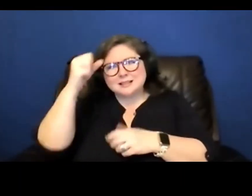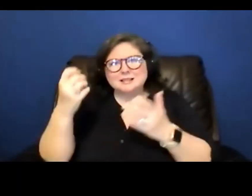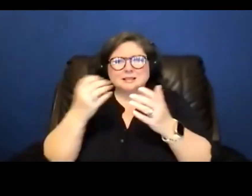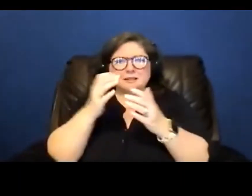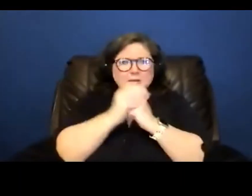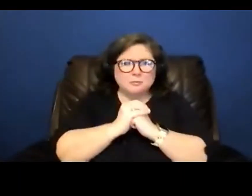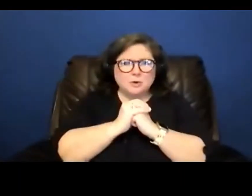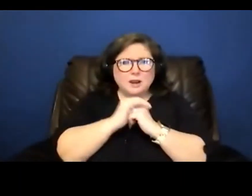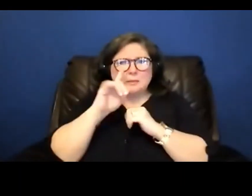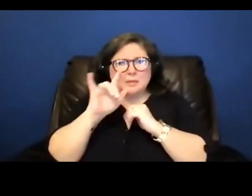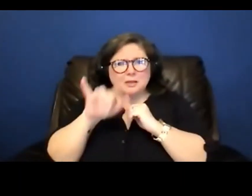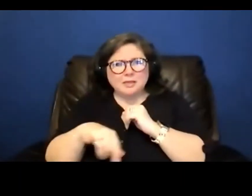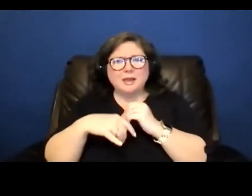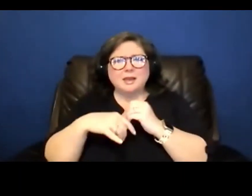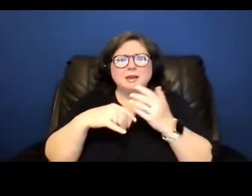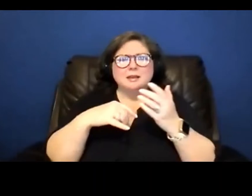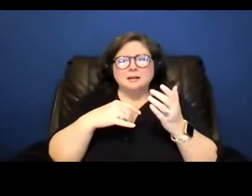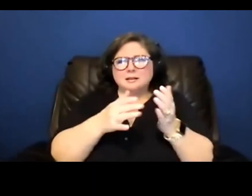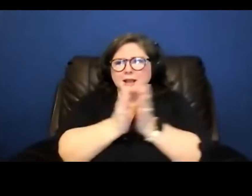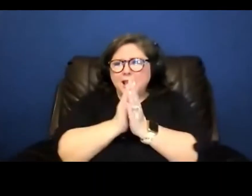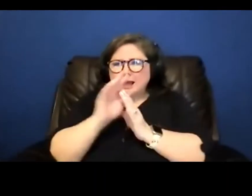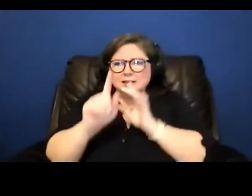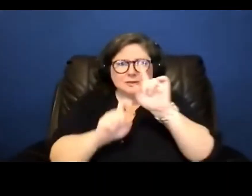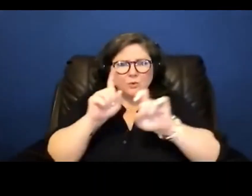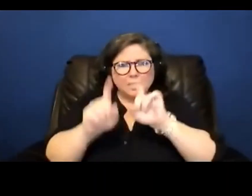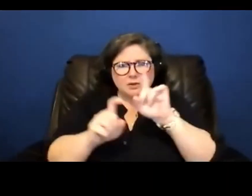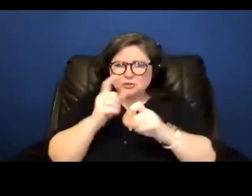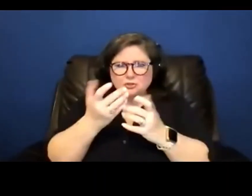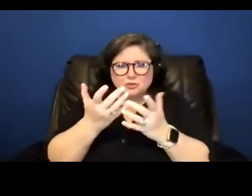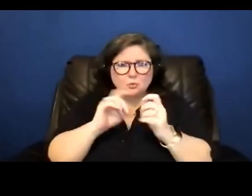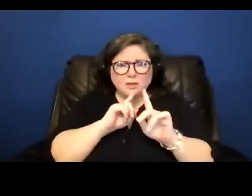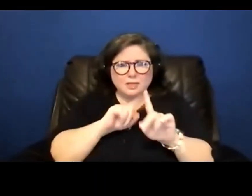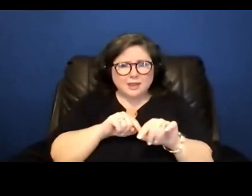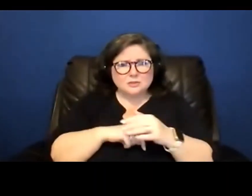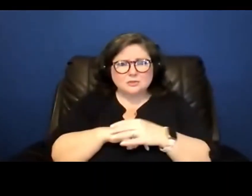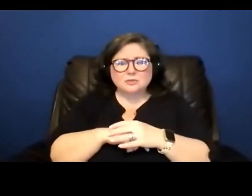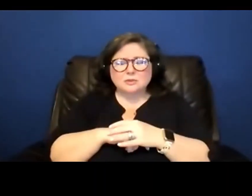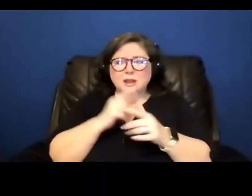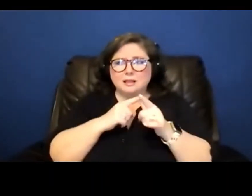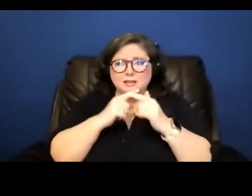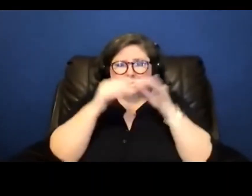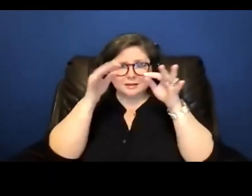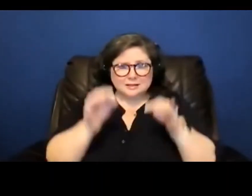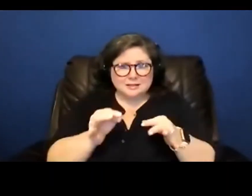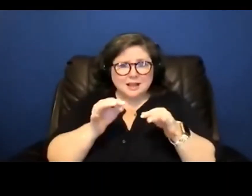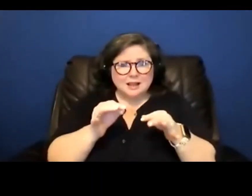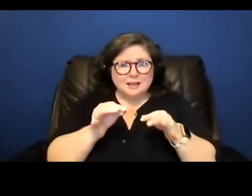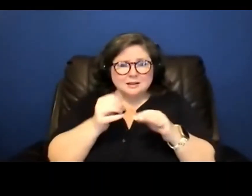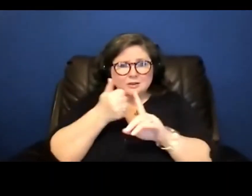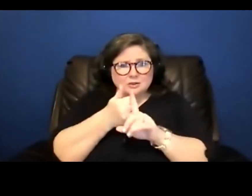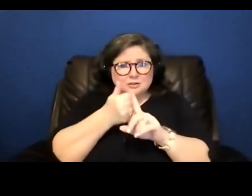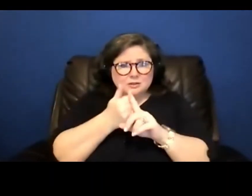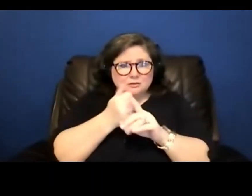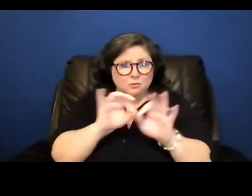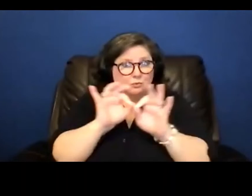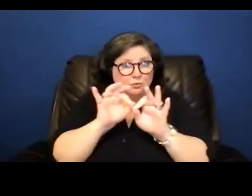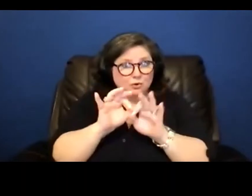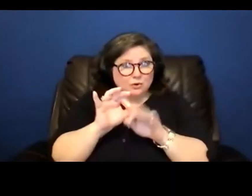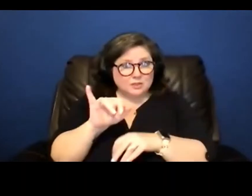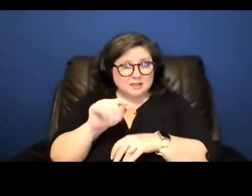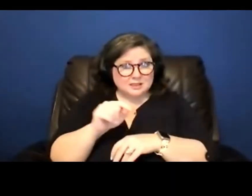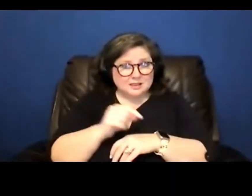it, ask the questions that you want the answer to, and then decide within your own, is it worth it? Do